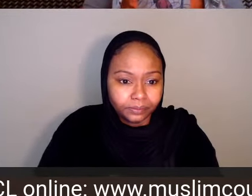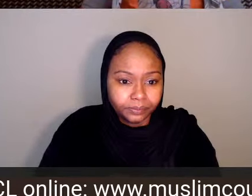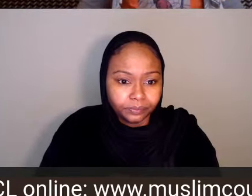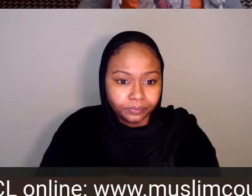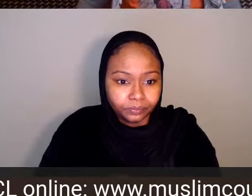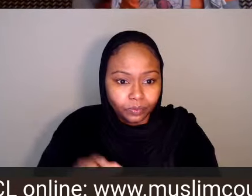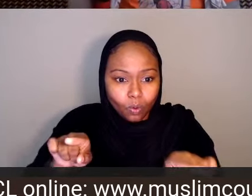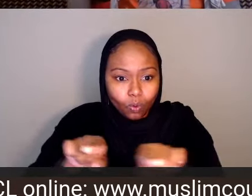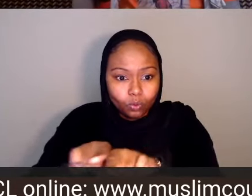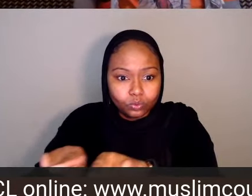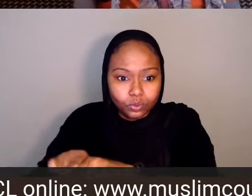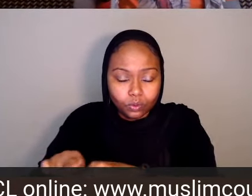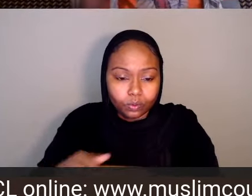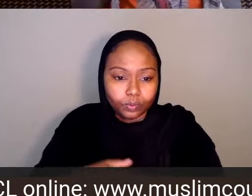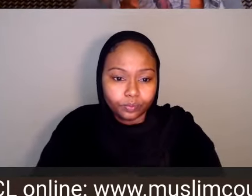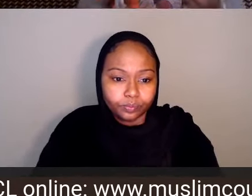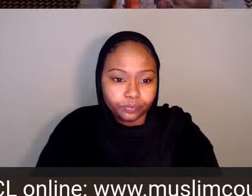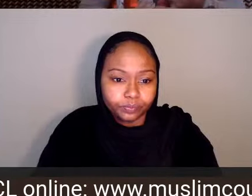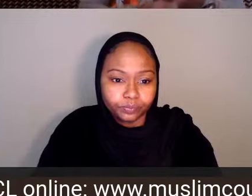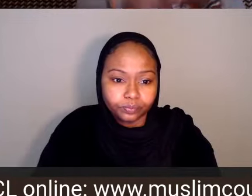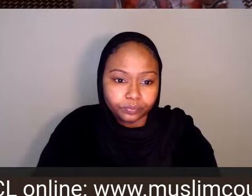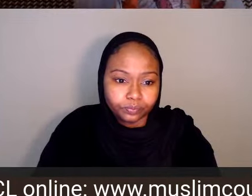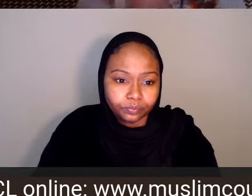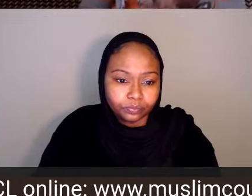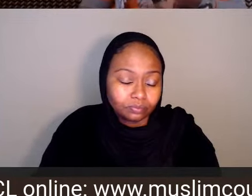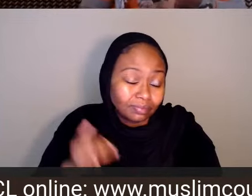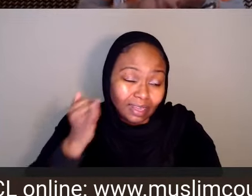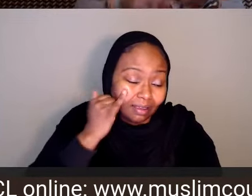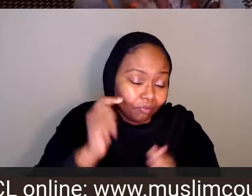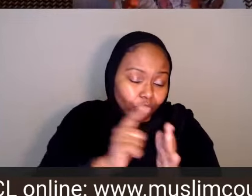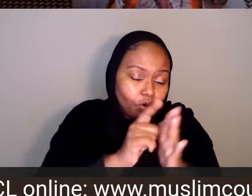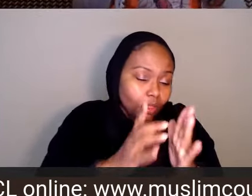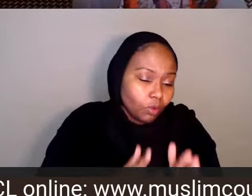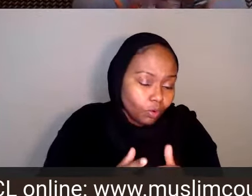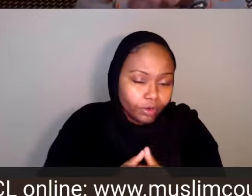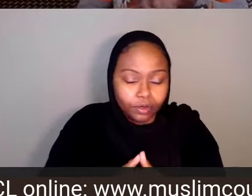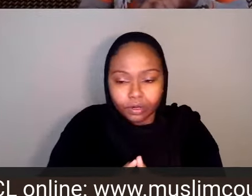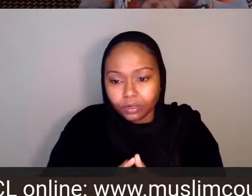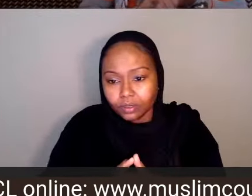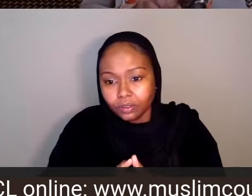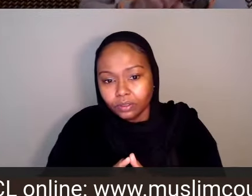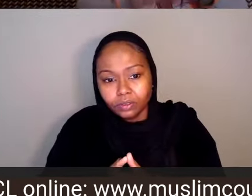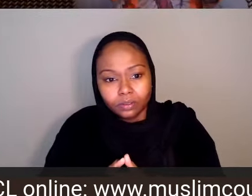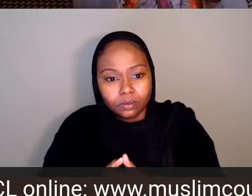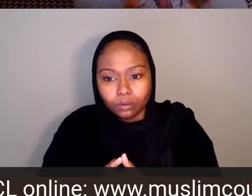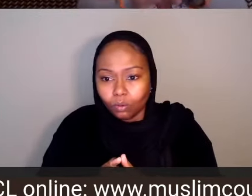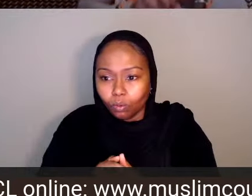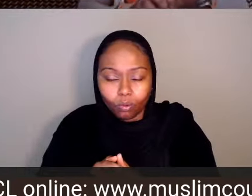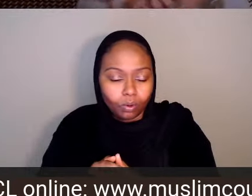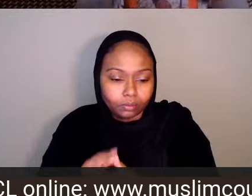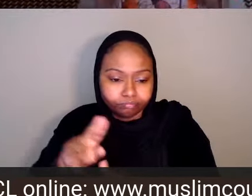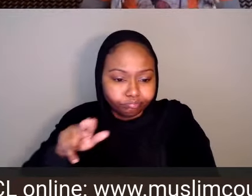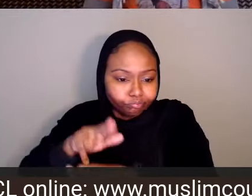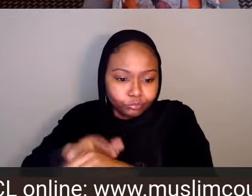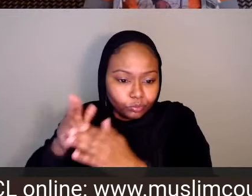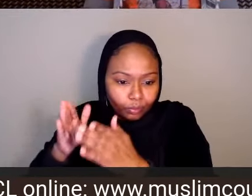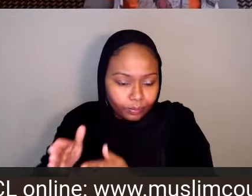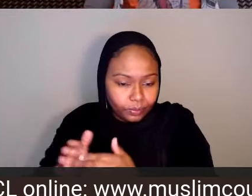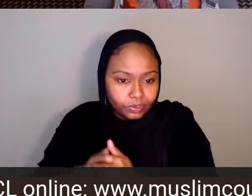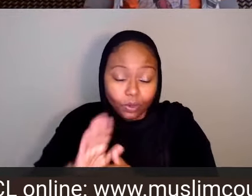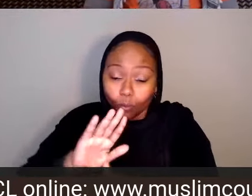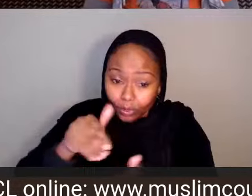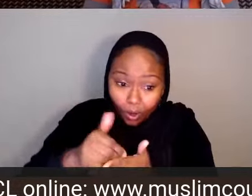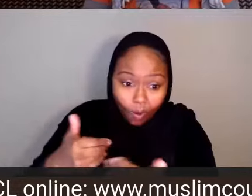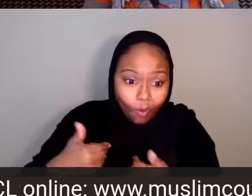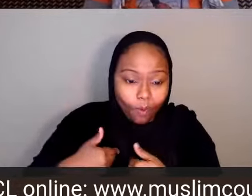Also, wherever you are, a lawyer or a journalist or an ordinary person, or just, we all have a